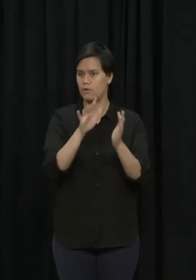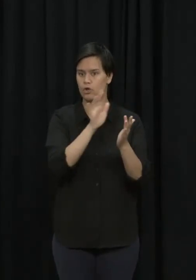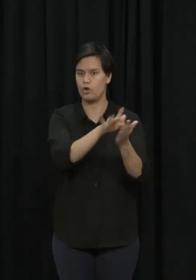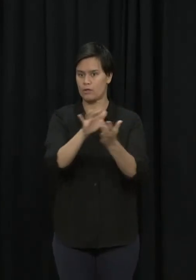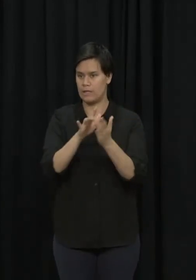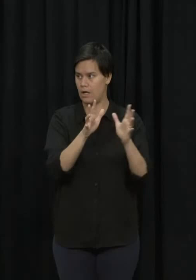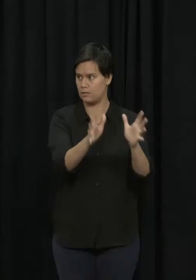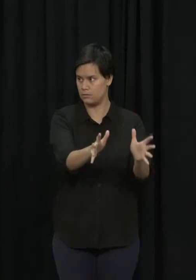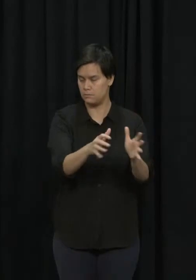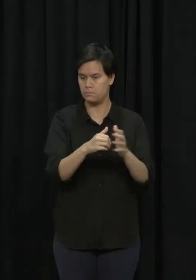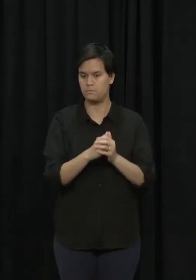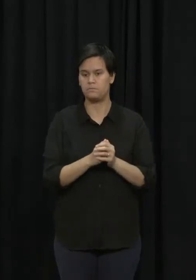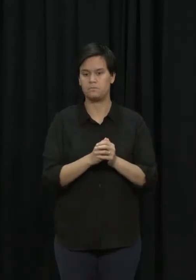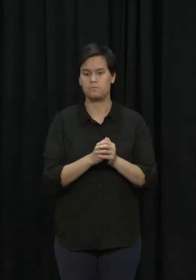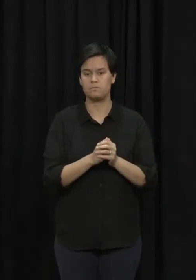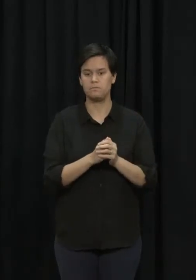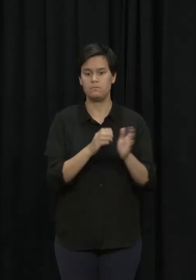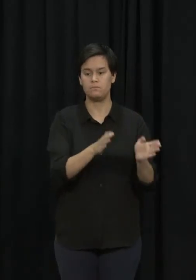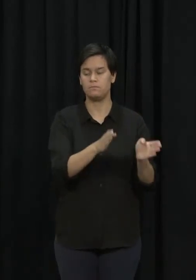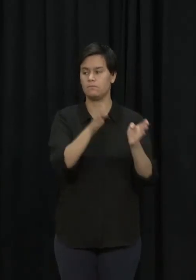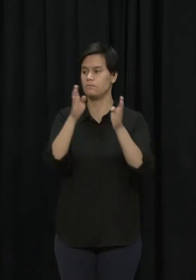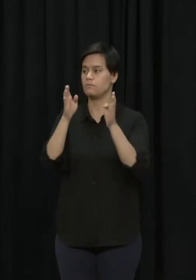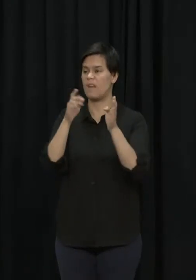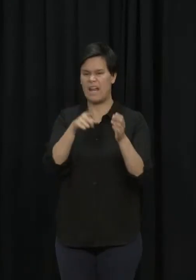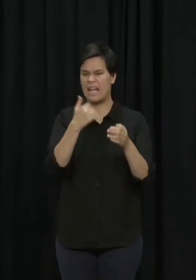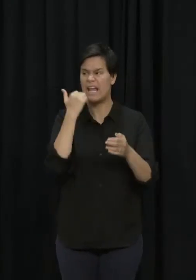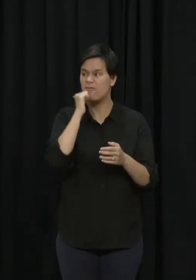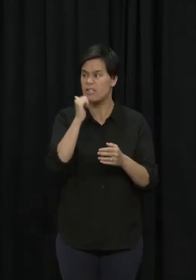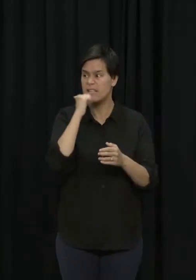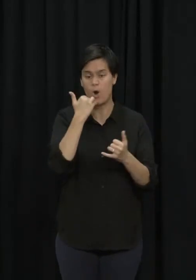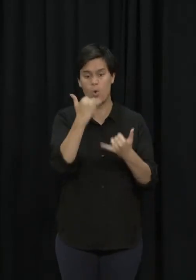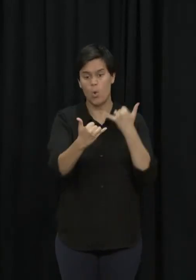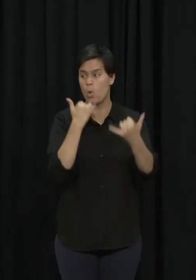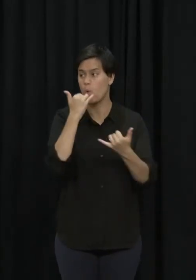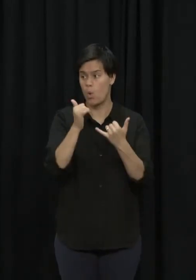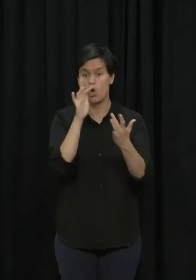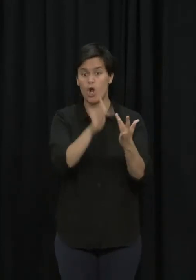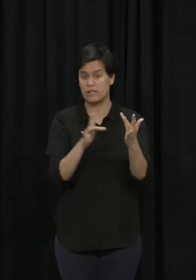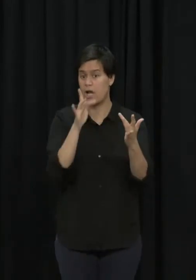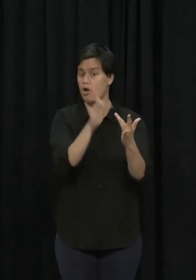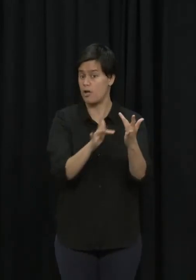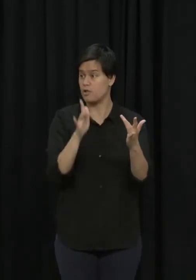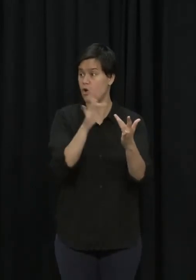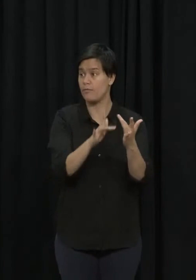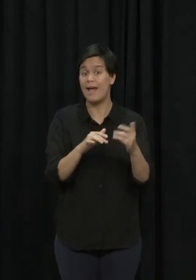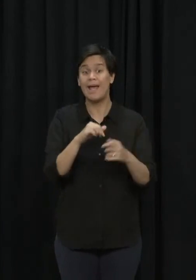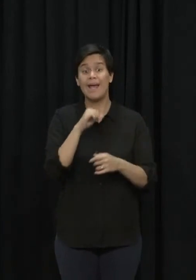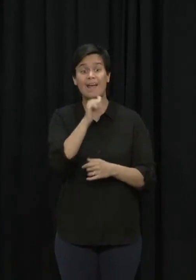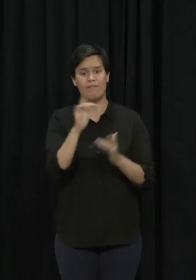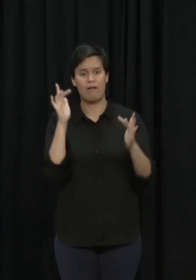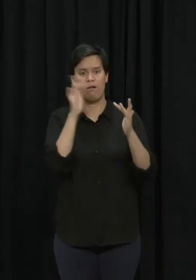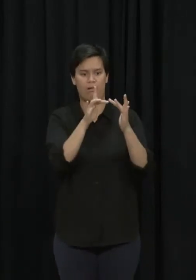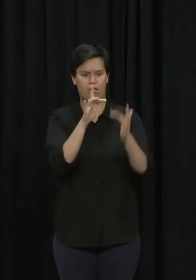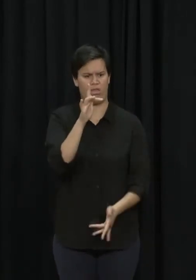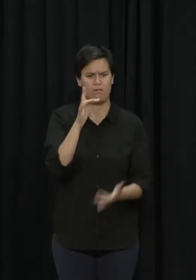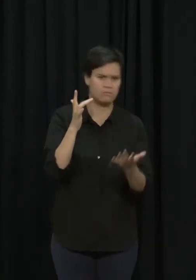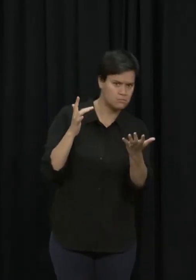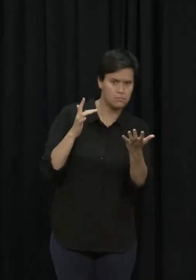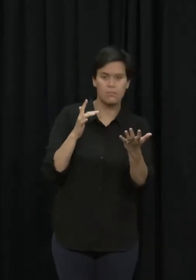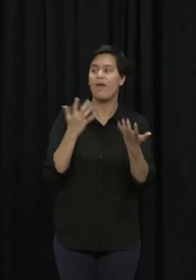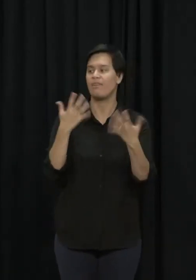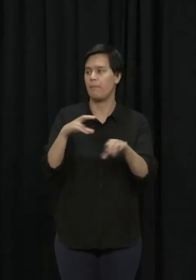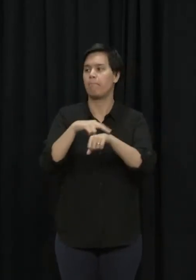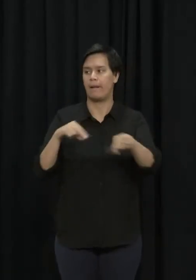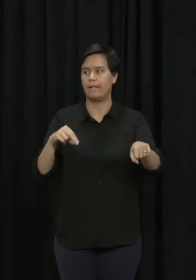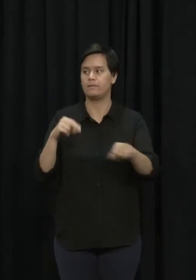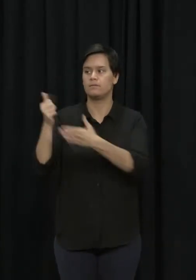be isolating. They get daily follow-up calls. If we can't contact them, and if we need to, then we involve the police. So that's just an important part